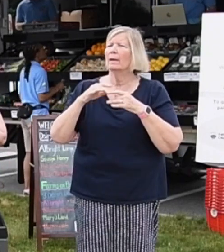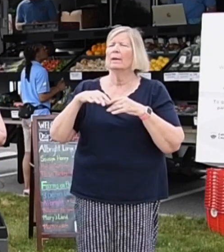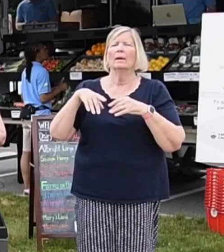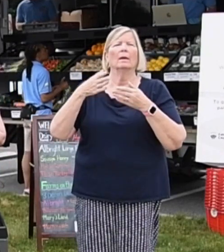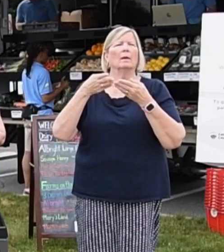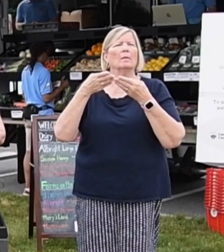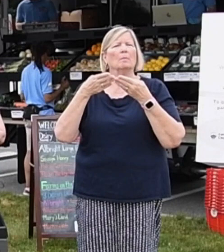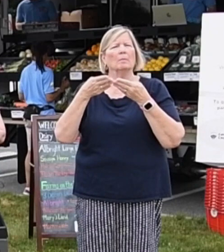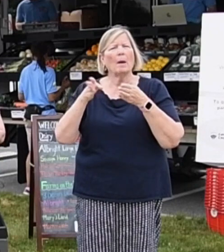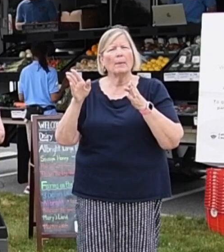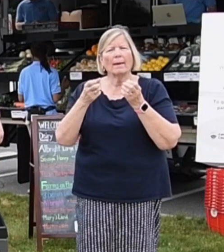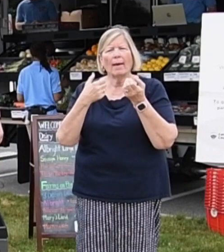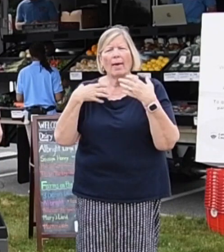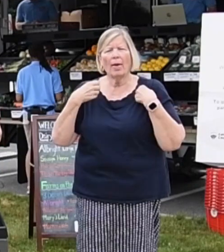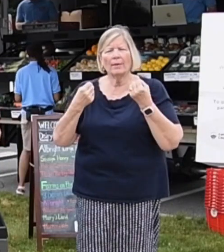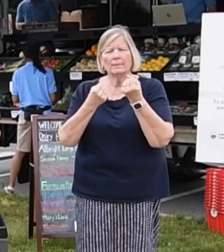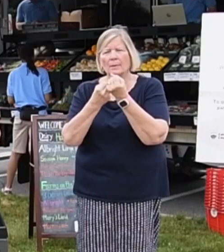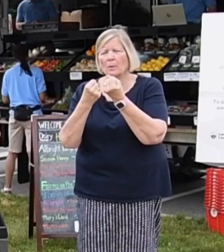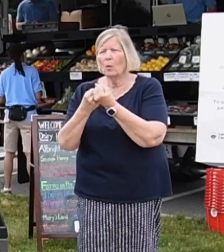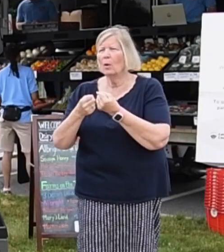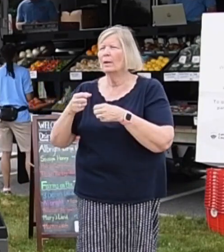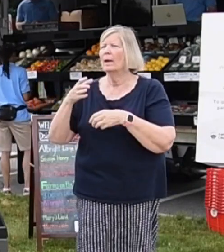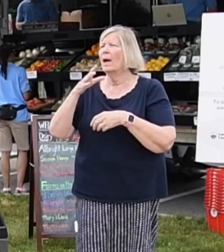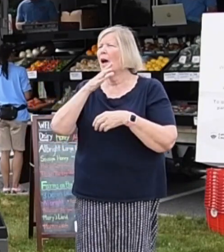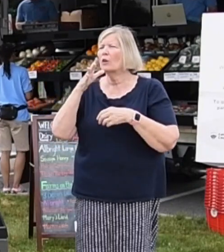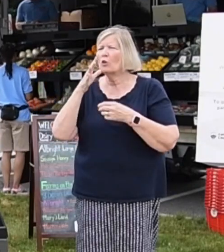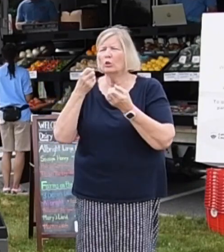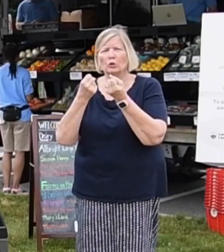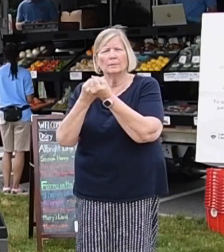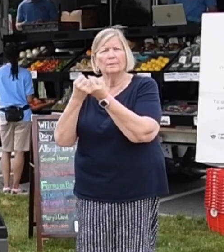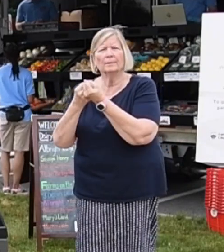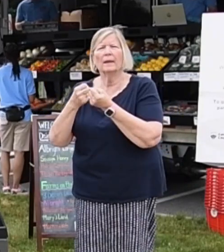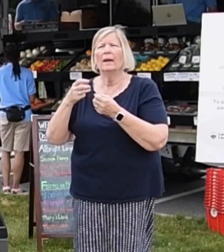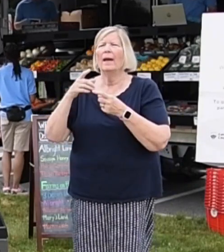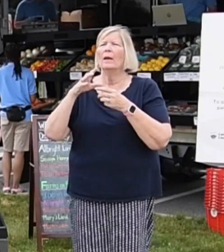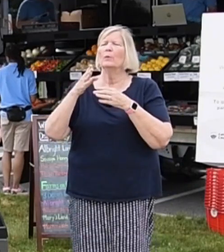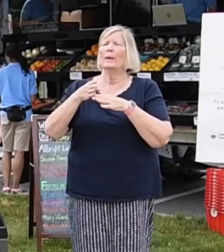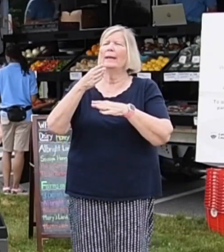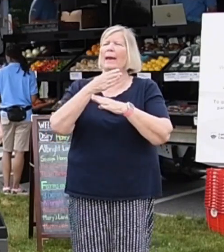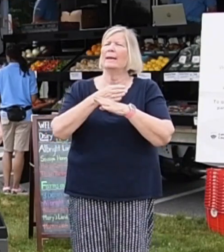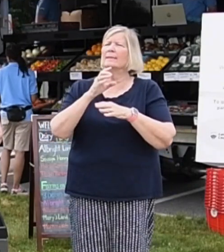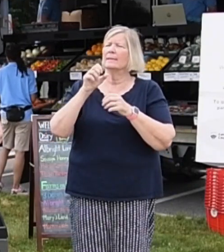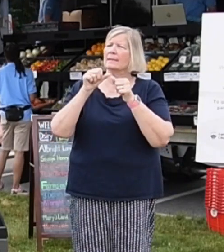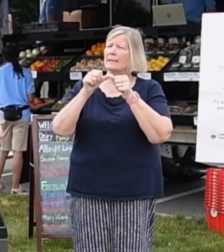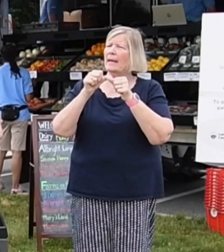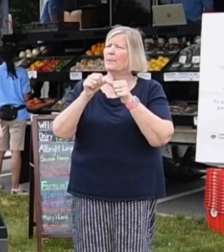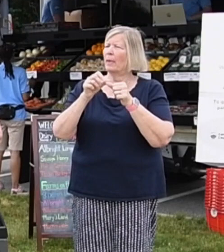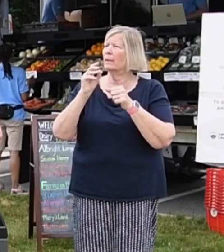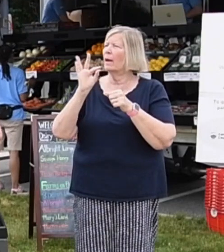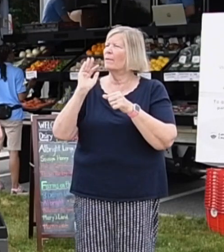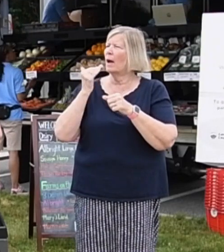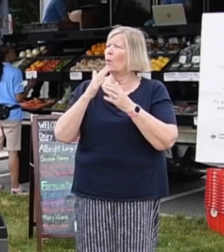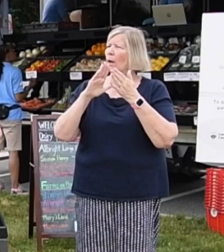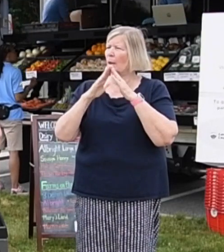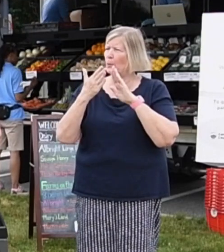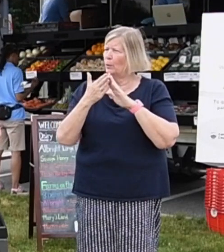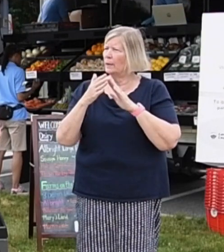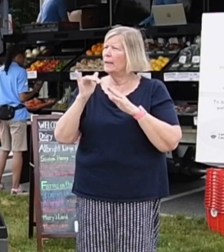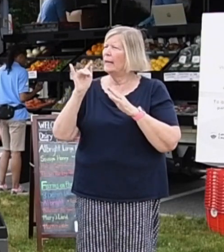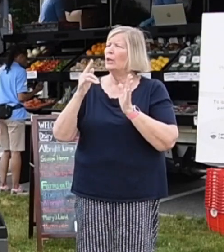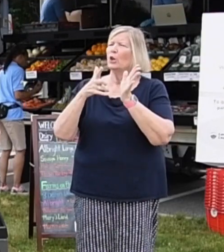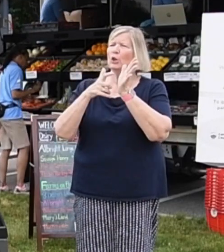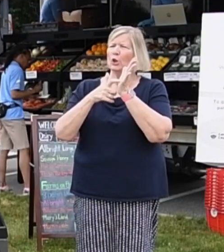local agriculture, and to really enhance our sustainability as a community. It took